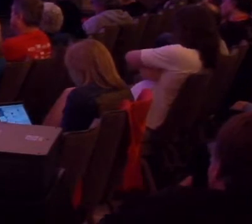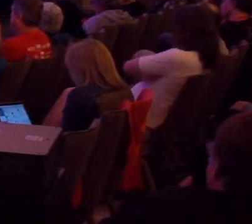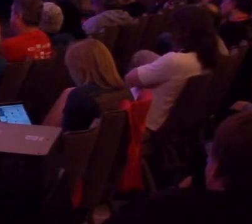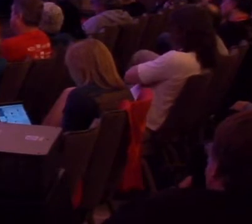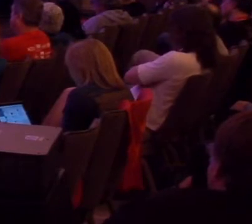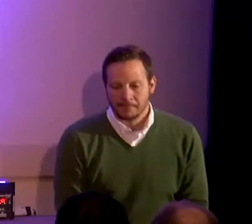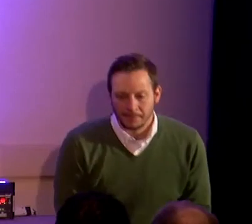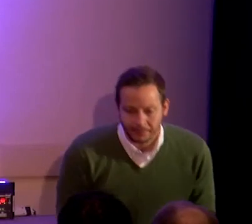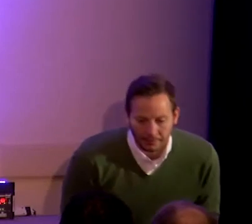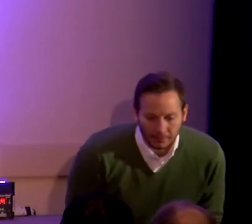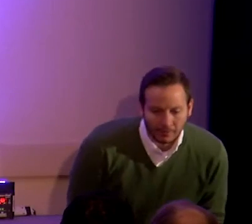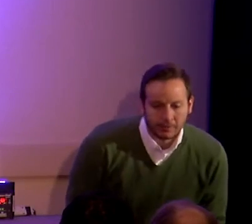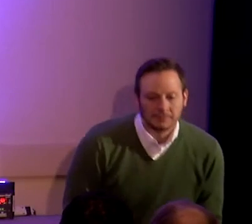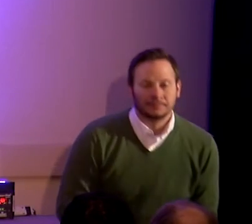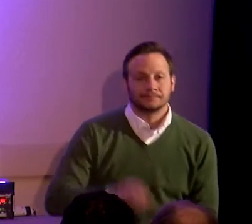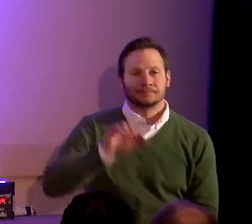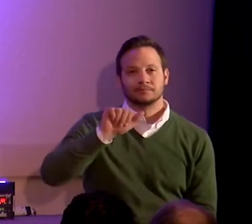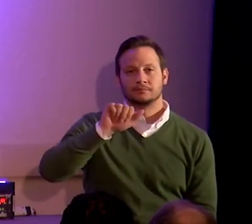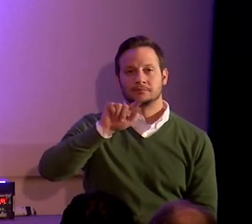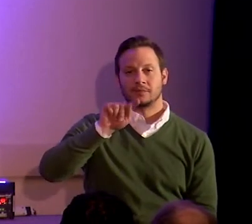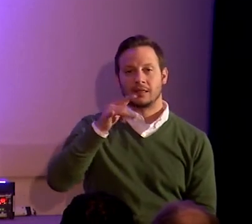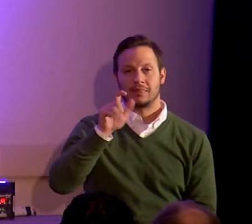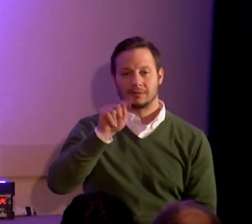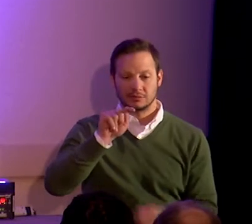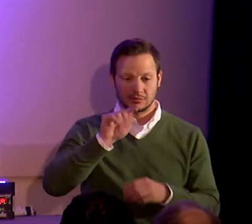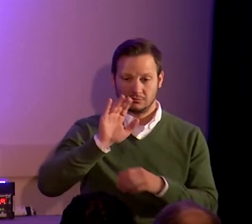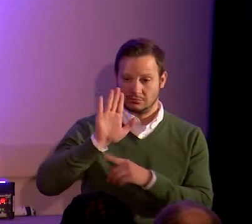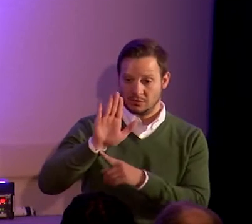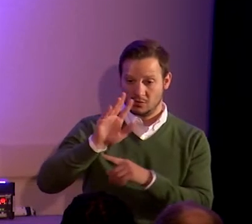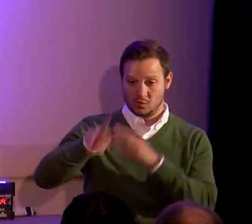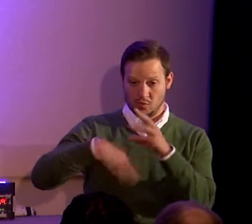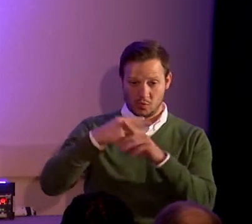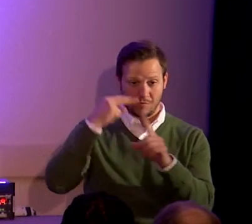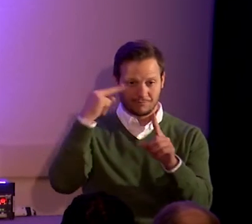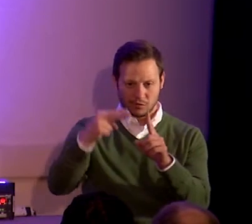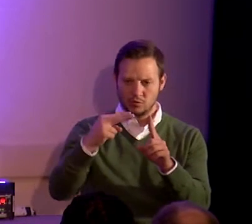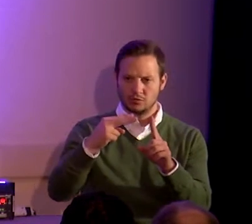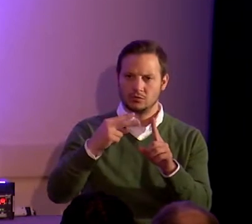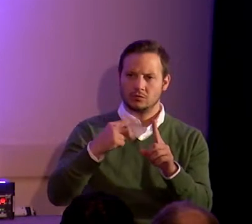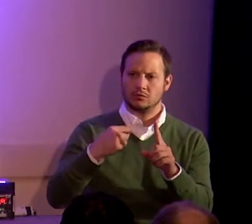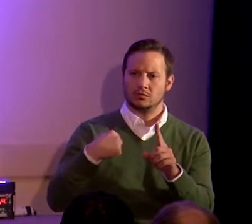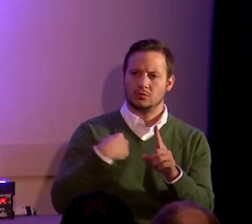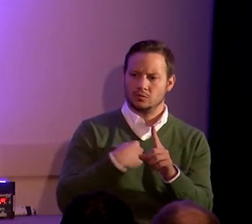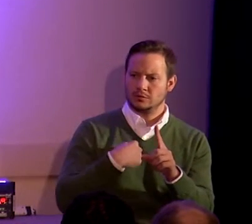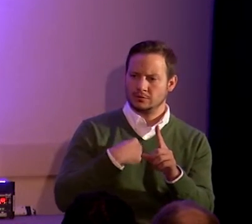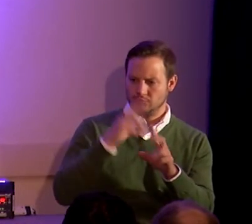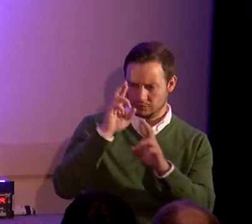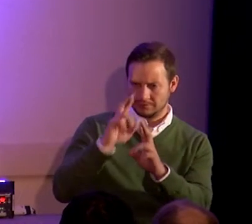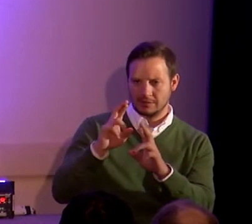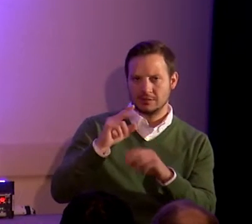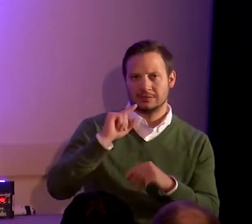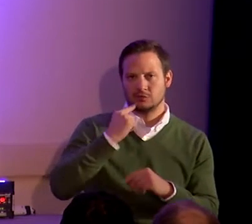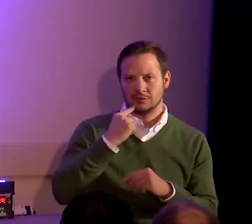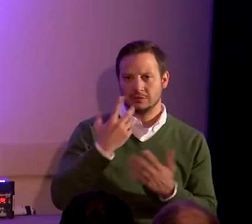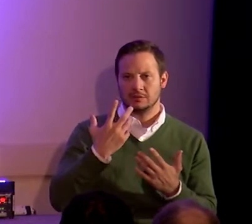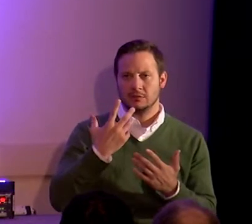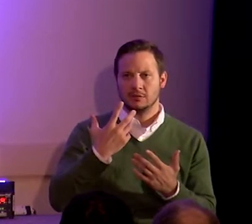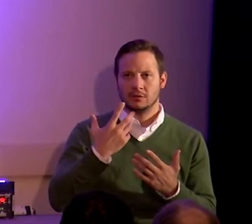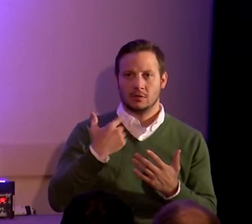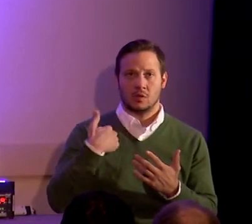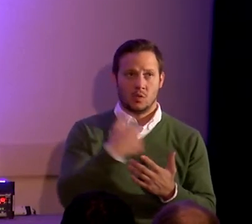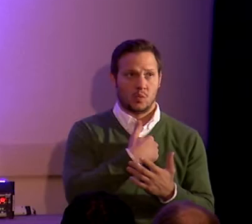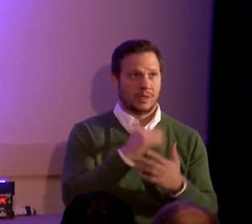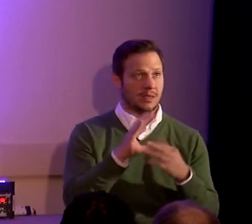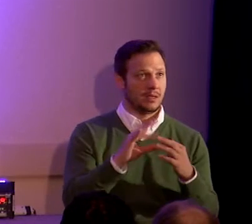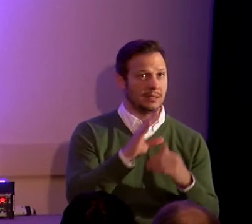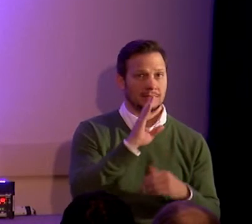The atheist worldview will be heard and taken seriously. What do we want to be saying when the world begins listening to us? Let's speak those words now.